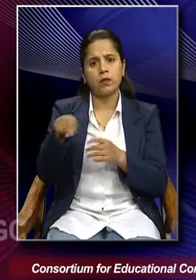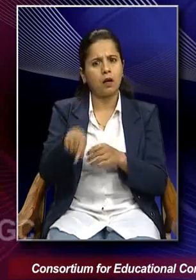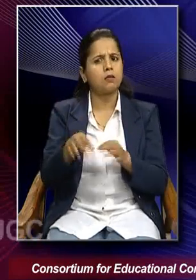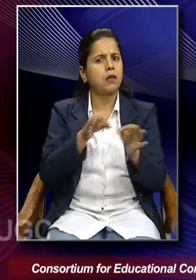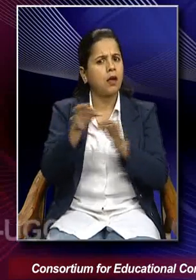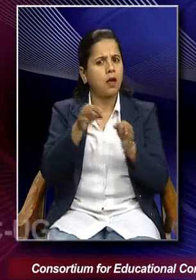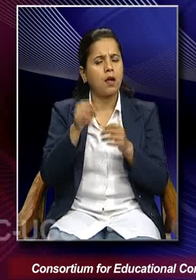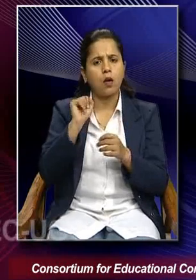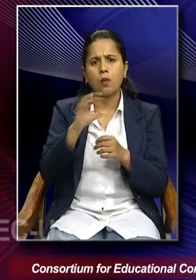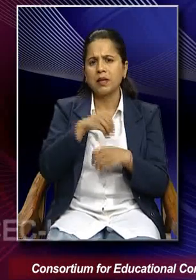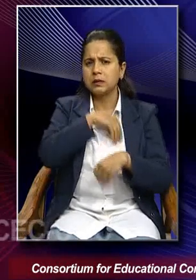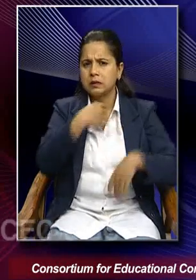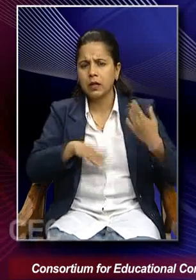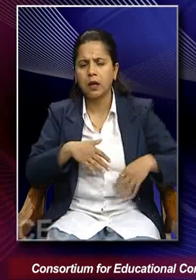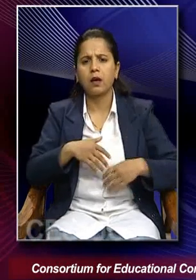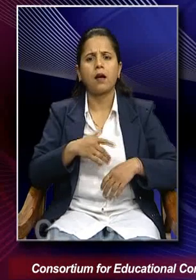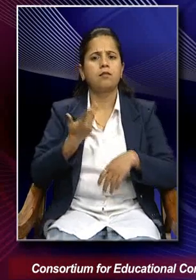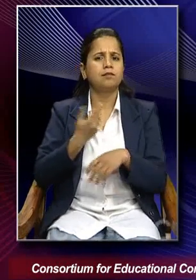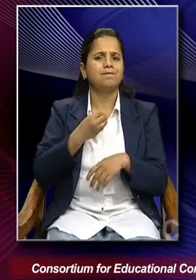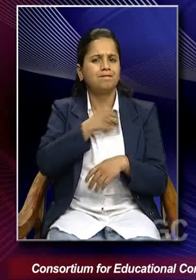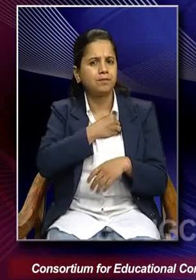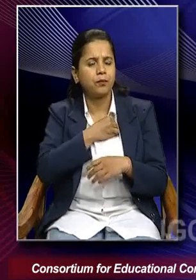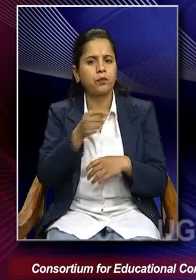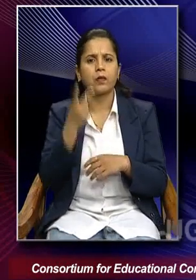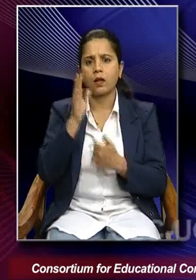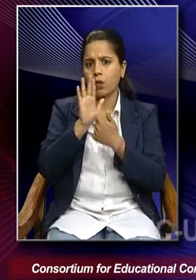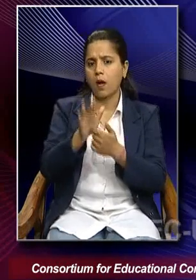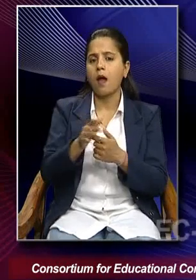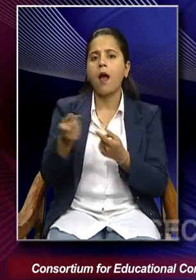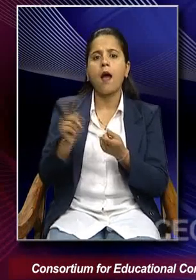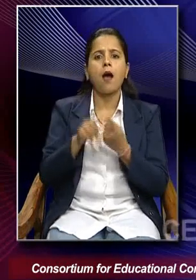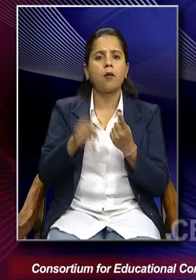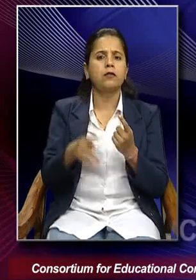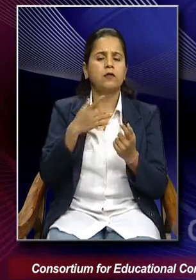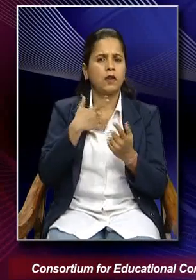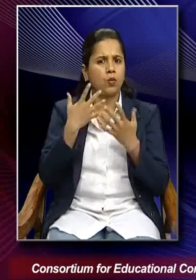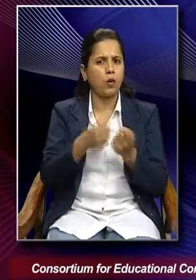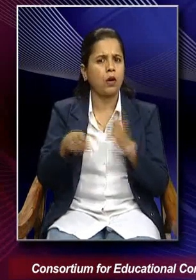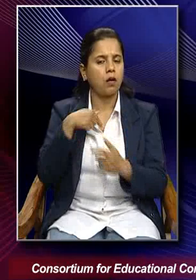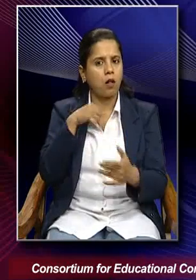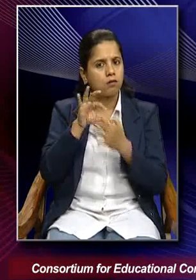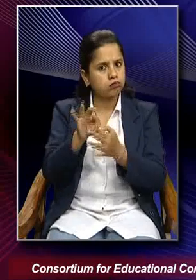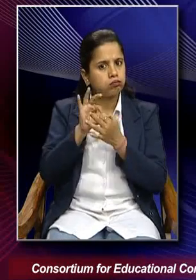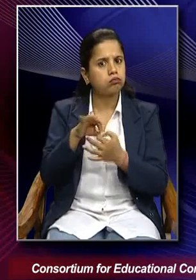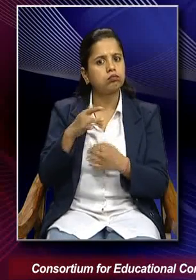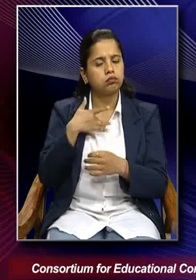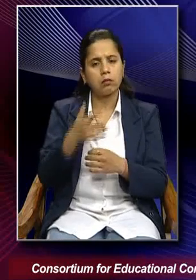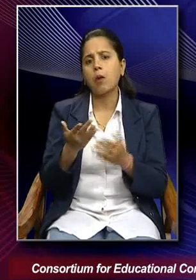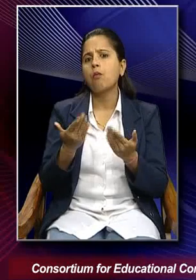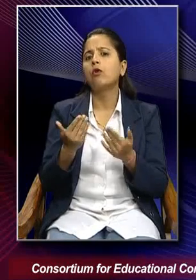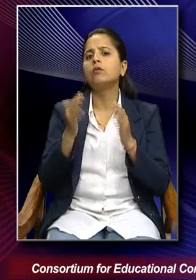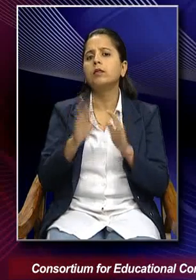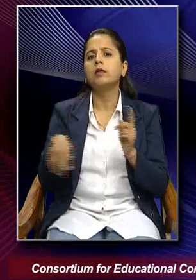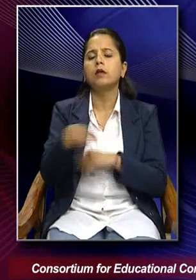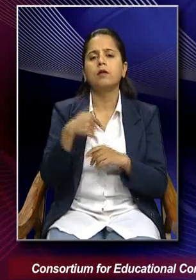the nature of suffering, dukkha, its causes, the craving and attachment, the possibility